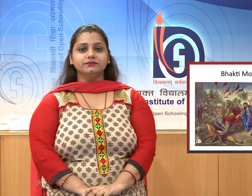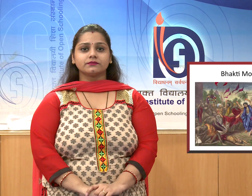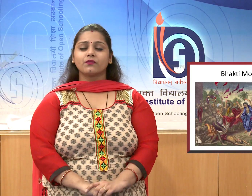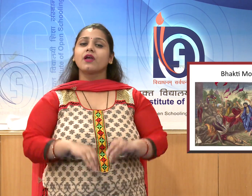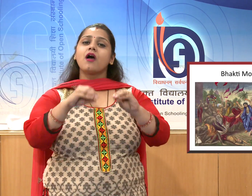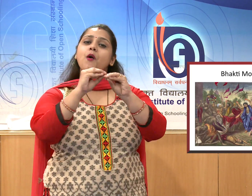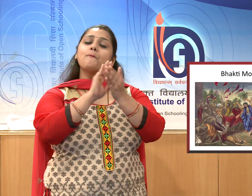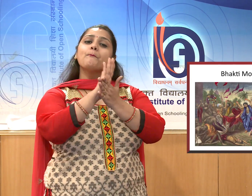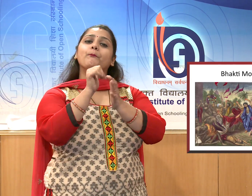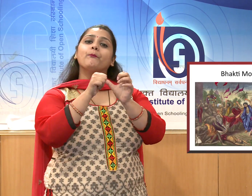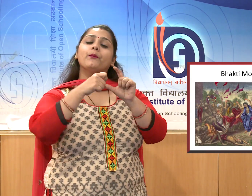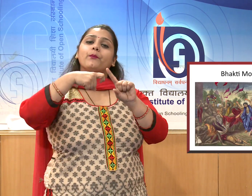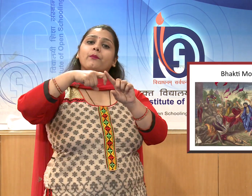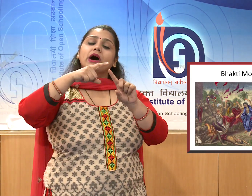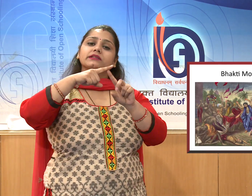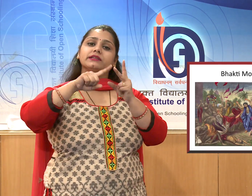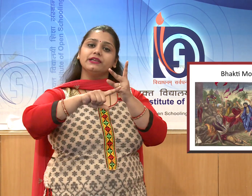The Bhakti movement and Sufism